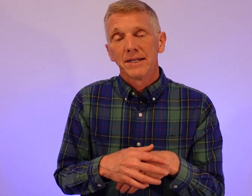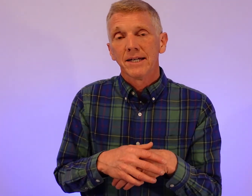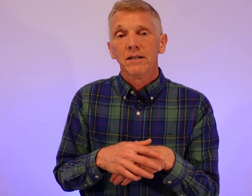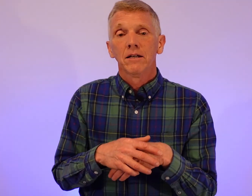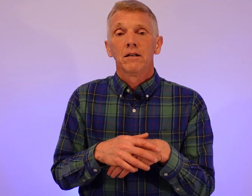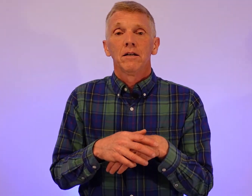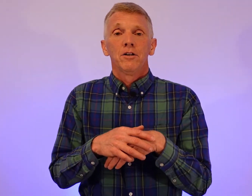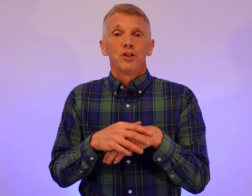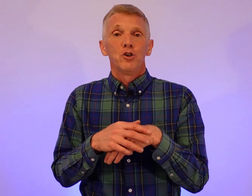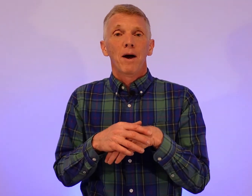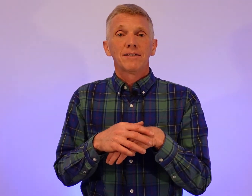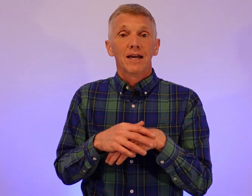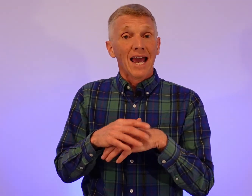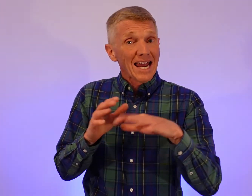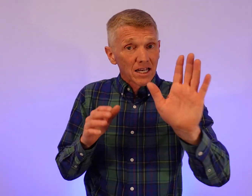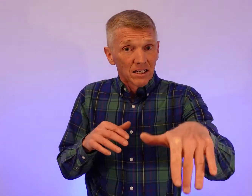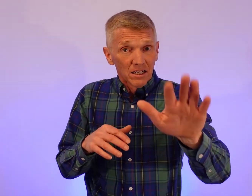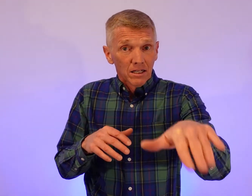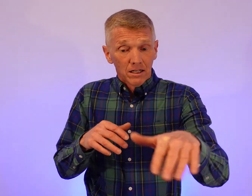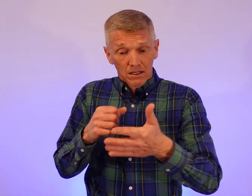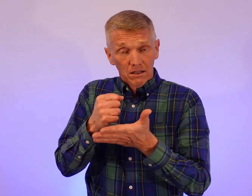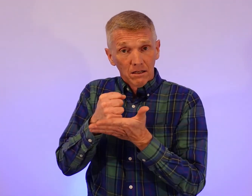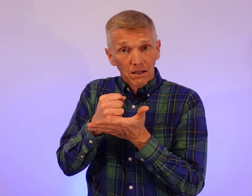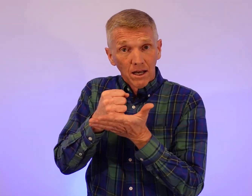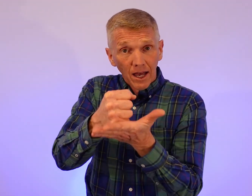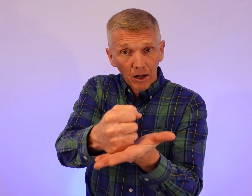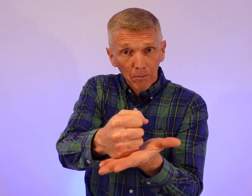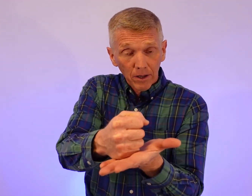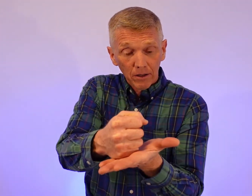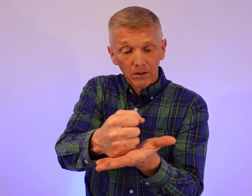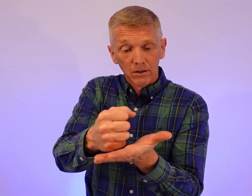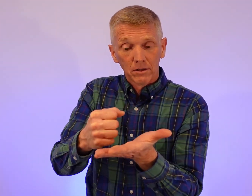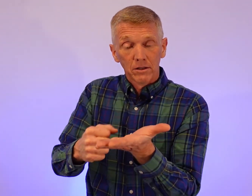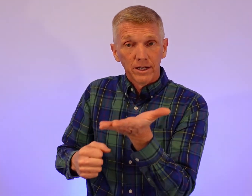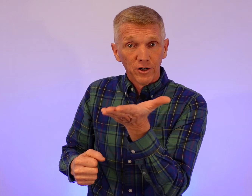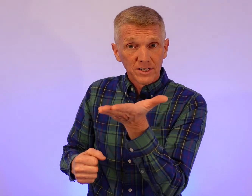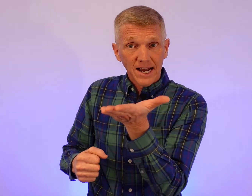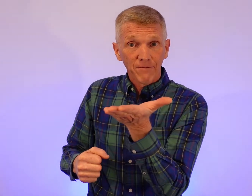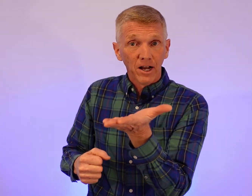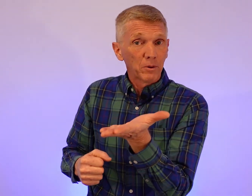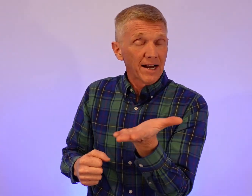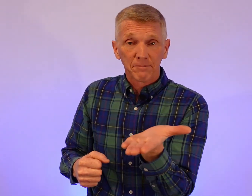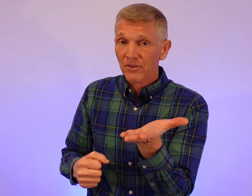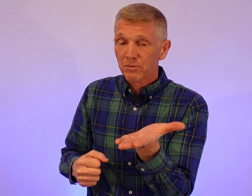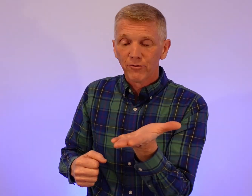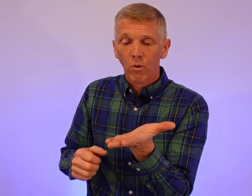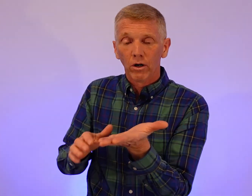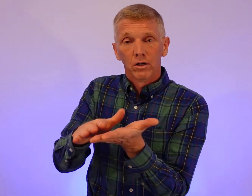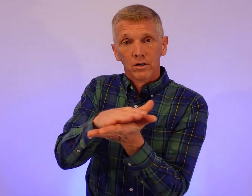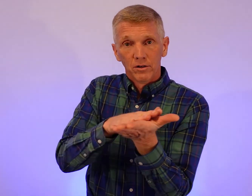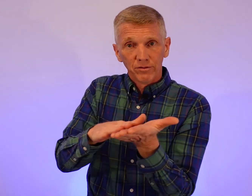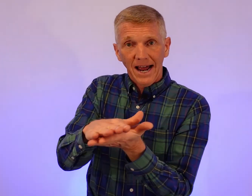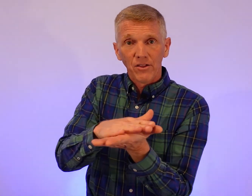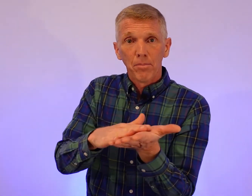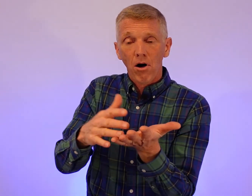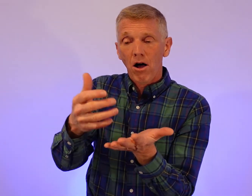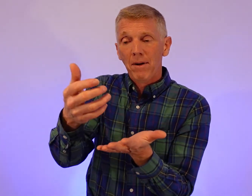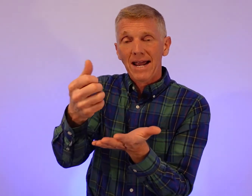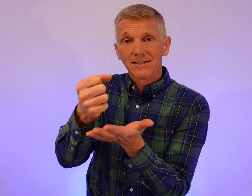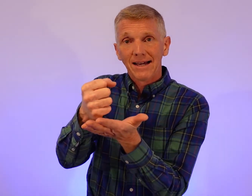beginning. You might say, hey, help. Here's a sign for help. We talked about this before. Flat of the palm, hands like